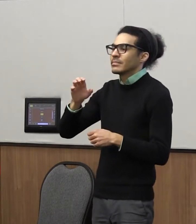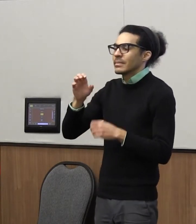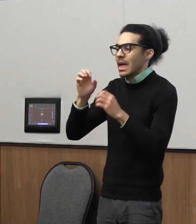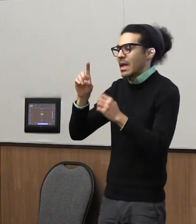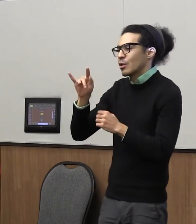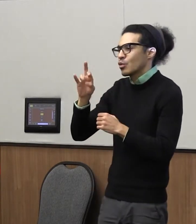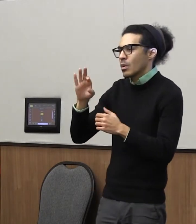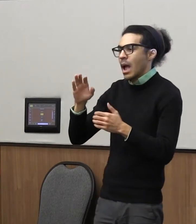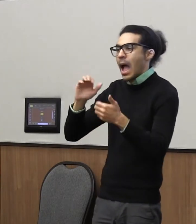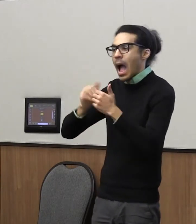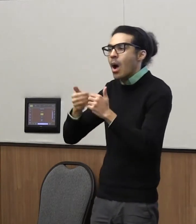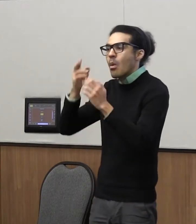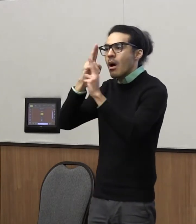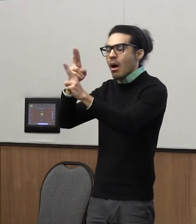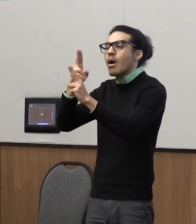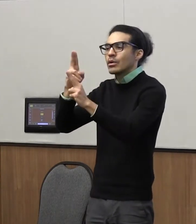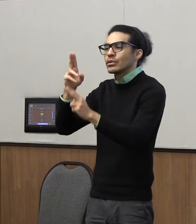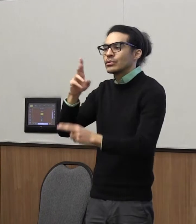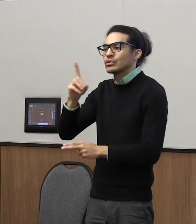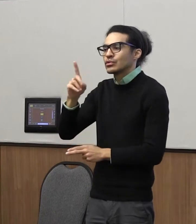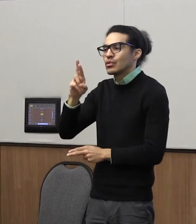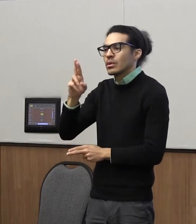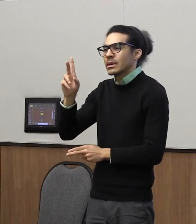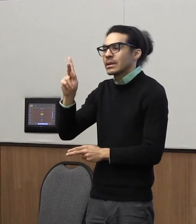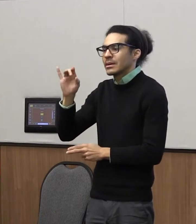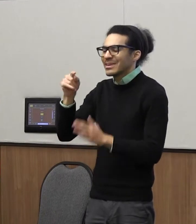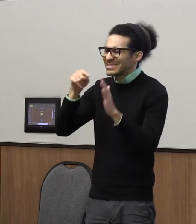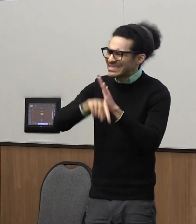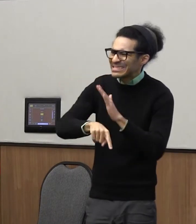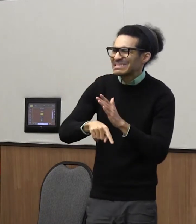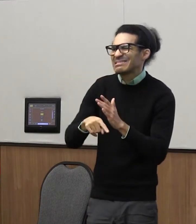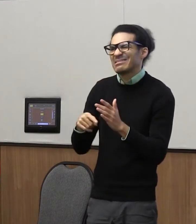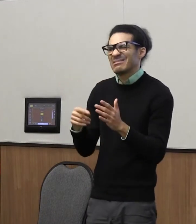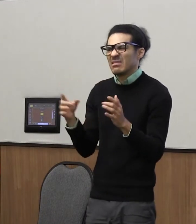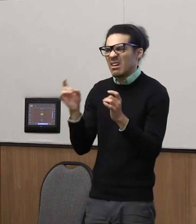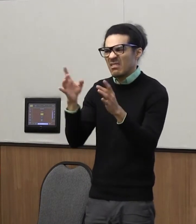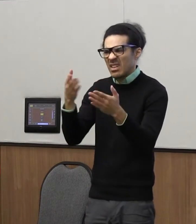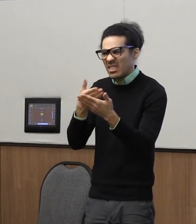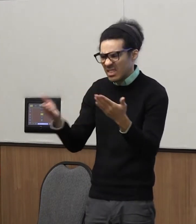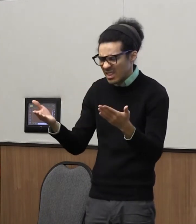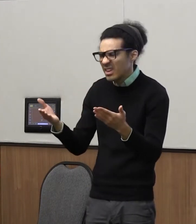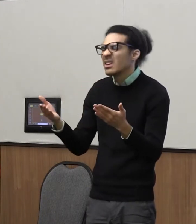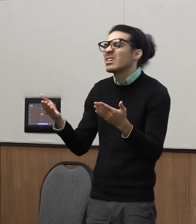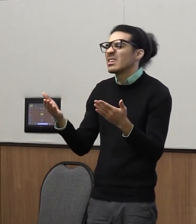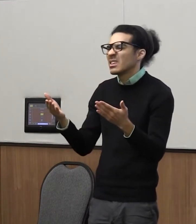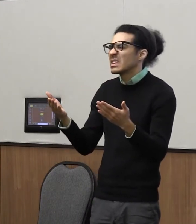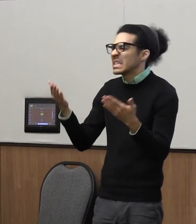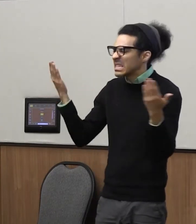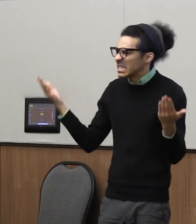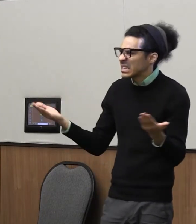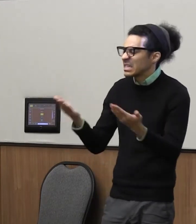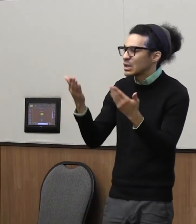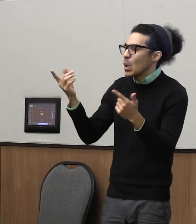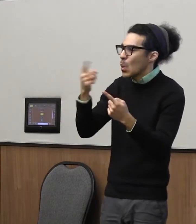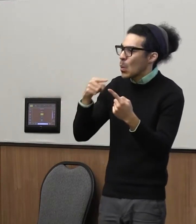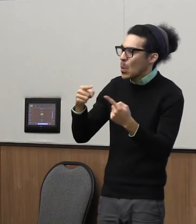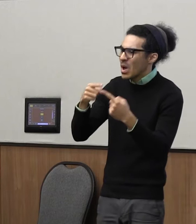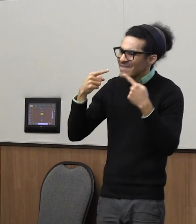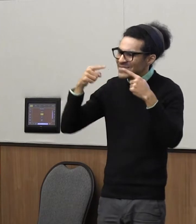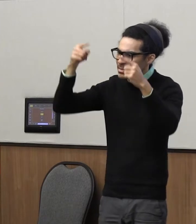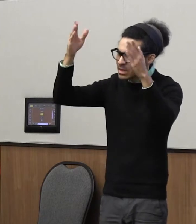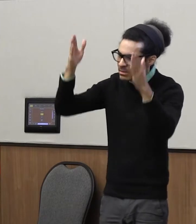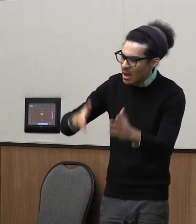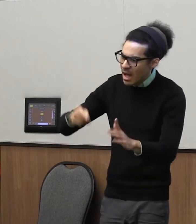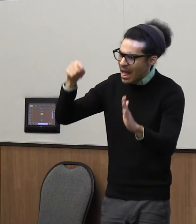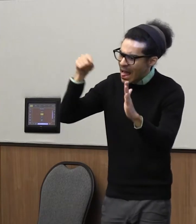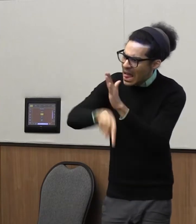Dr. King." Assassination is a bitter thing. It is bitter in this land because when a great public figure is struck